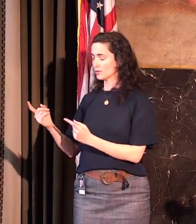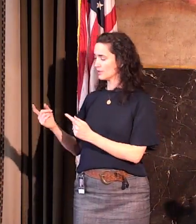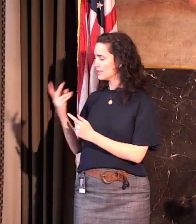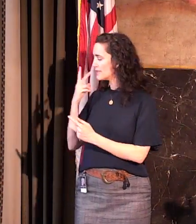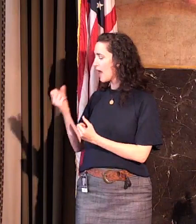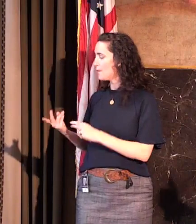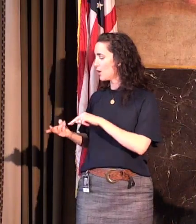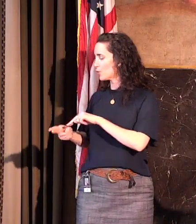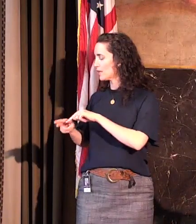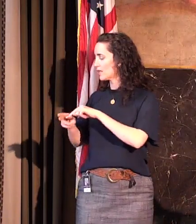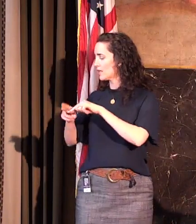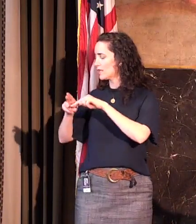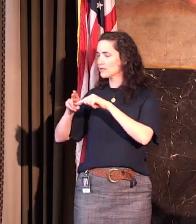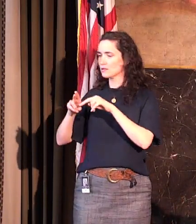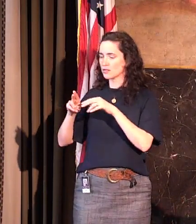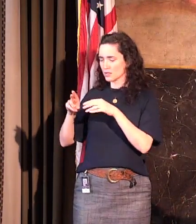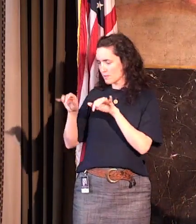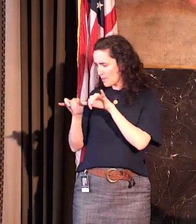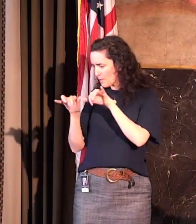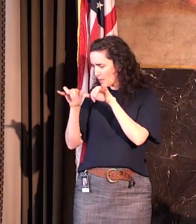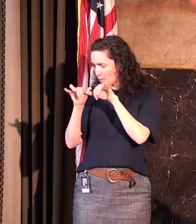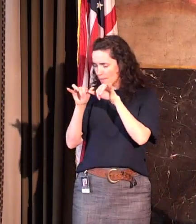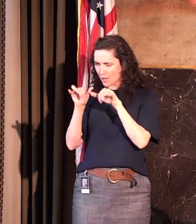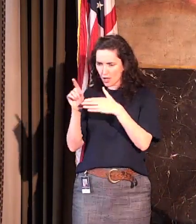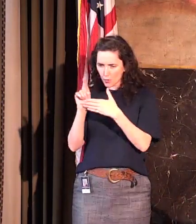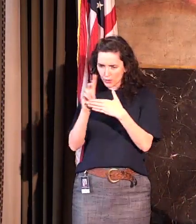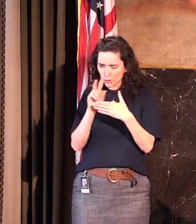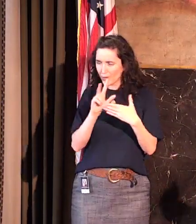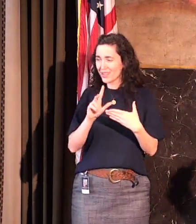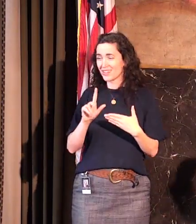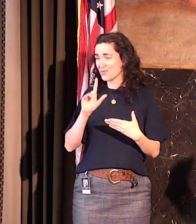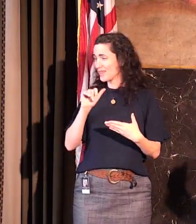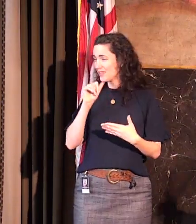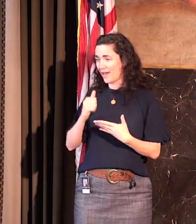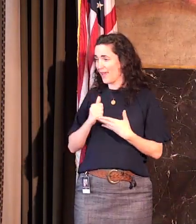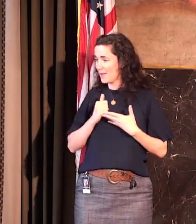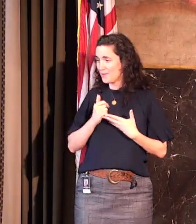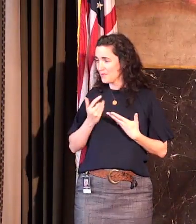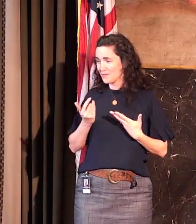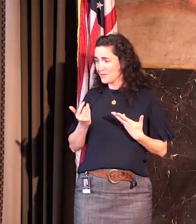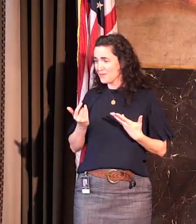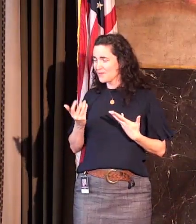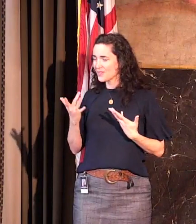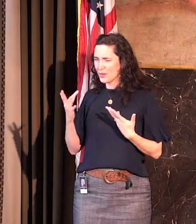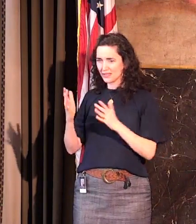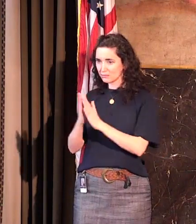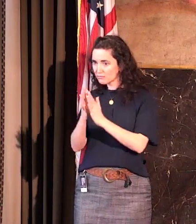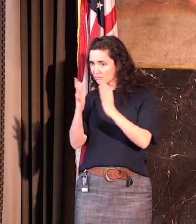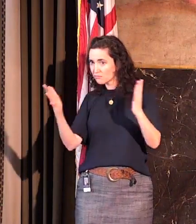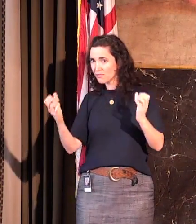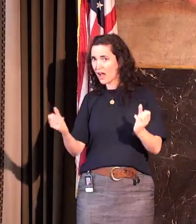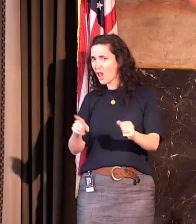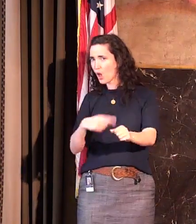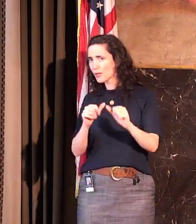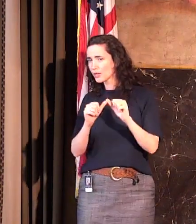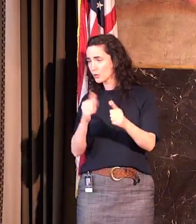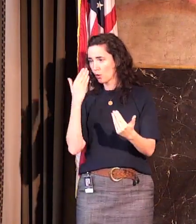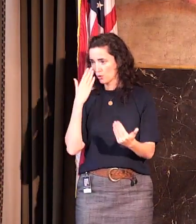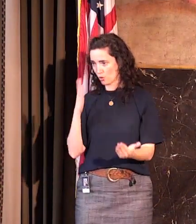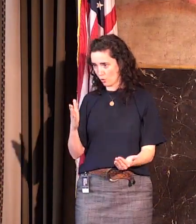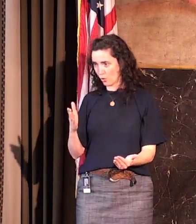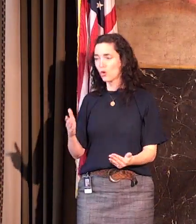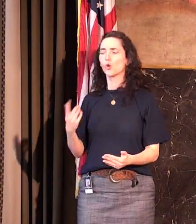that you're on right now and march that out a few weeks, which is not terribly helpful because it doesn't really tell you exactly. What we're interested in is how many